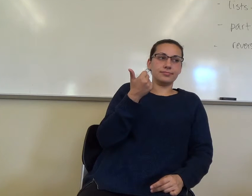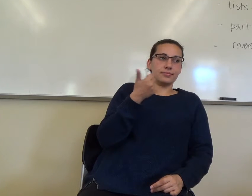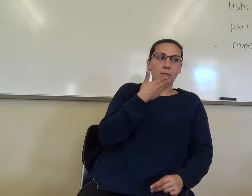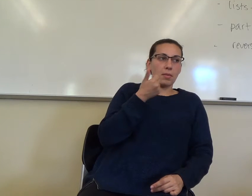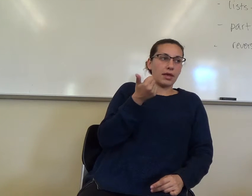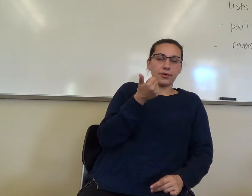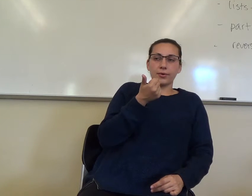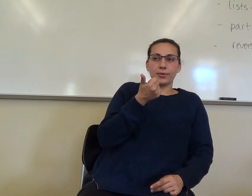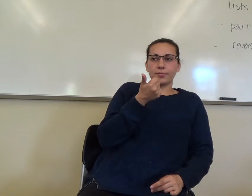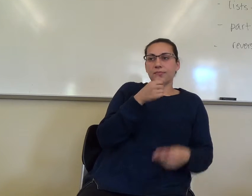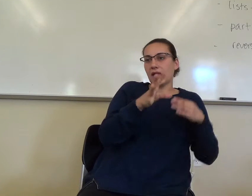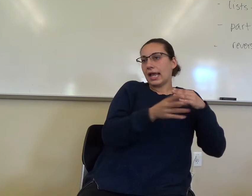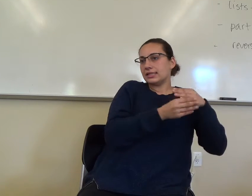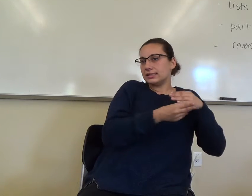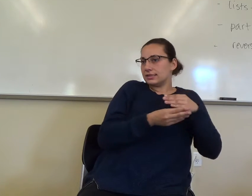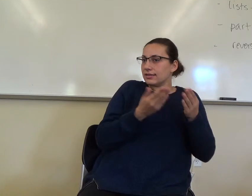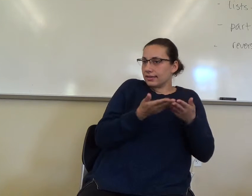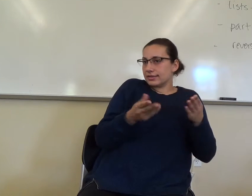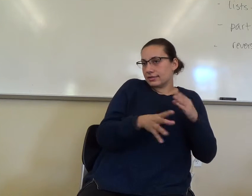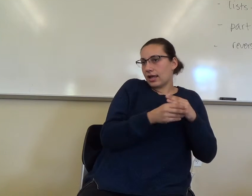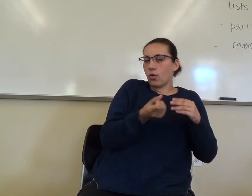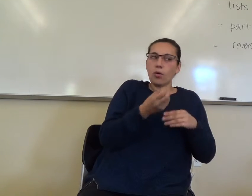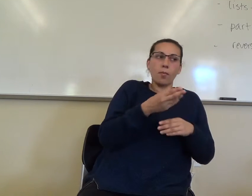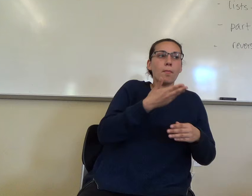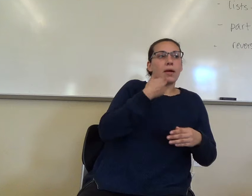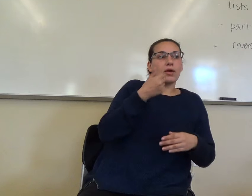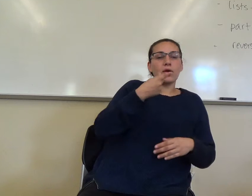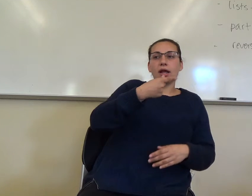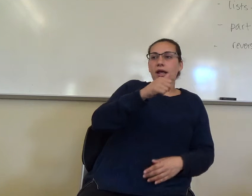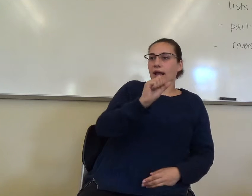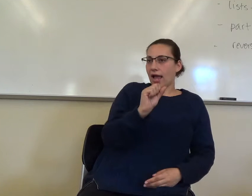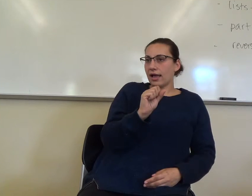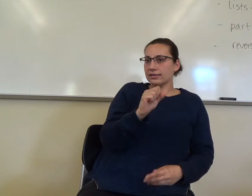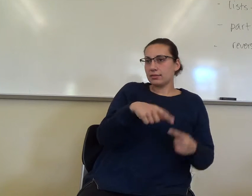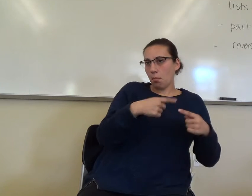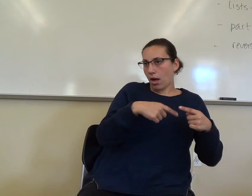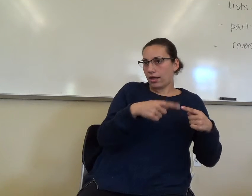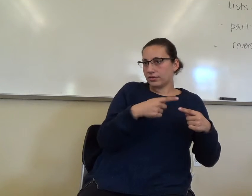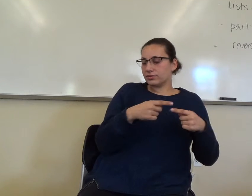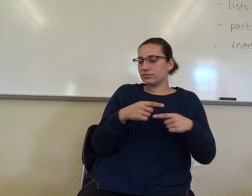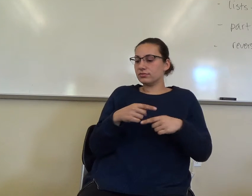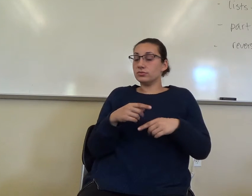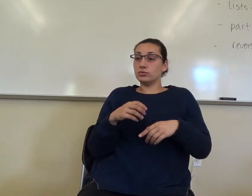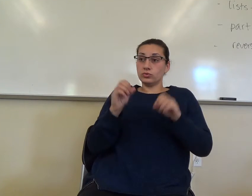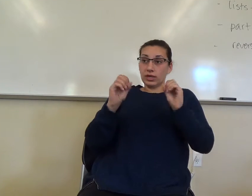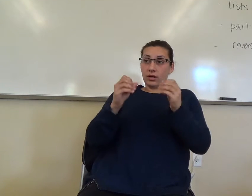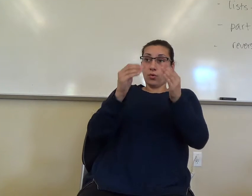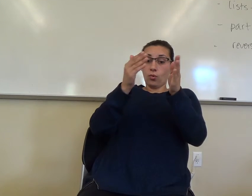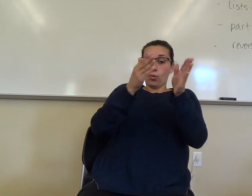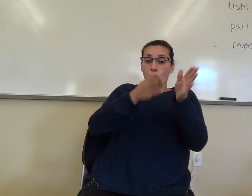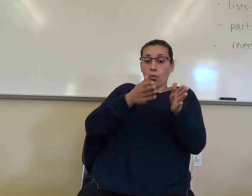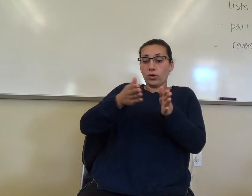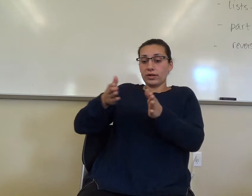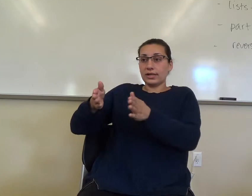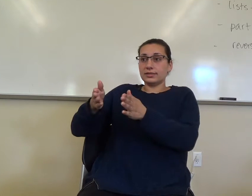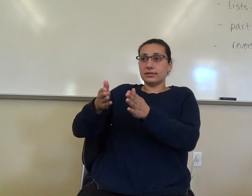additions to it or something. The one gets better gas mileage. You can either organize it by saying, you can